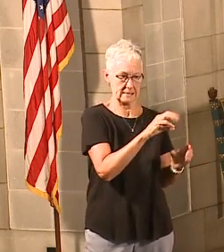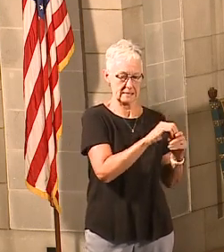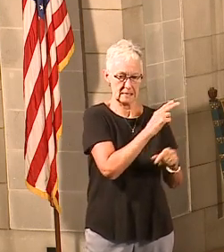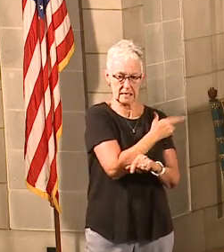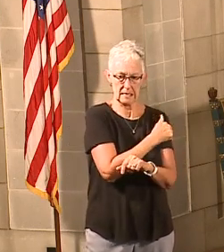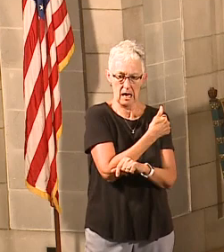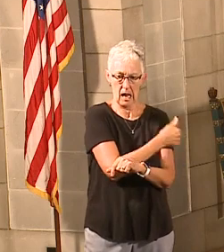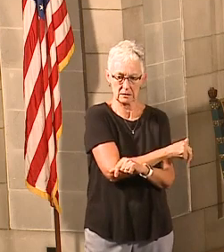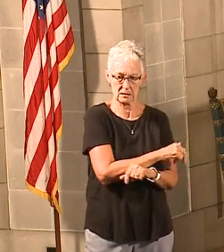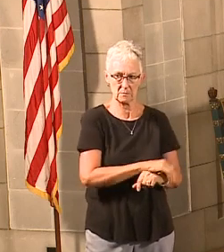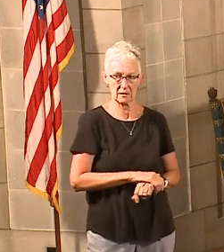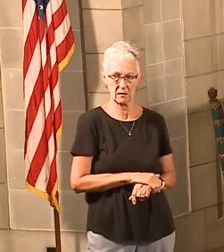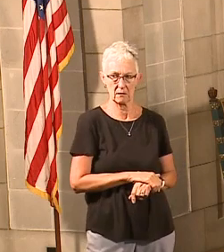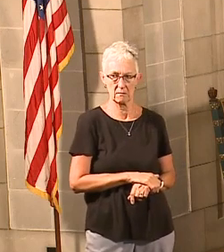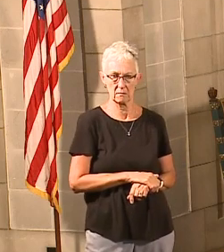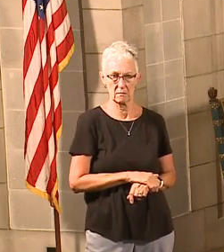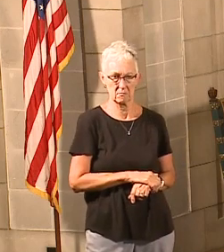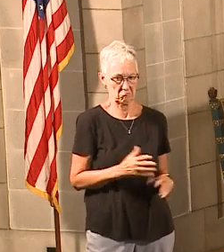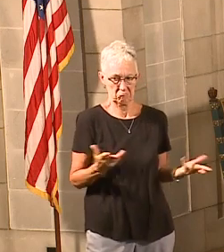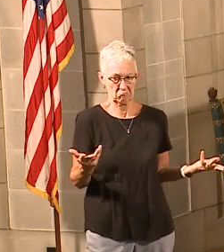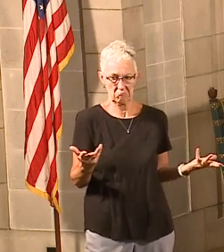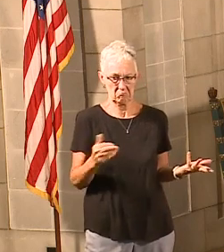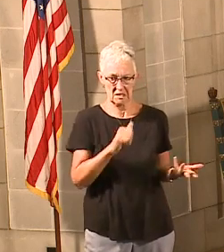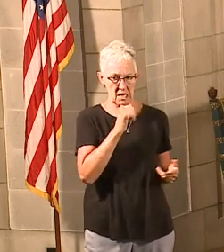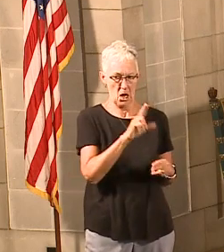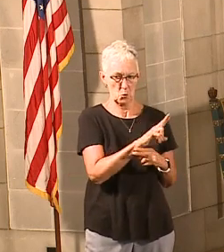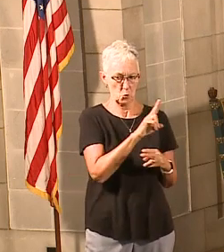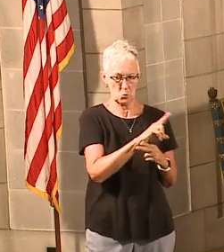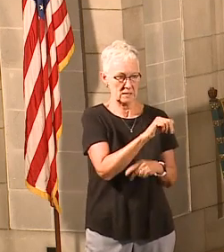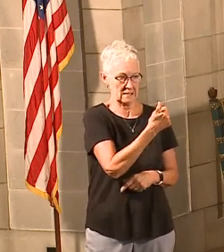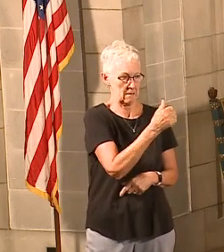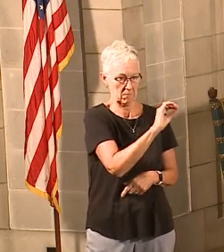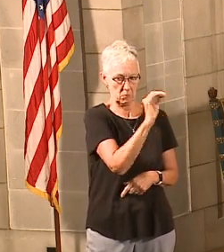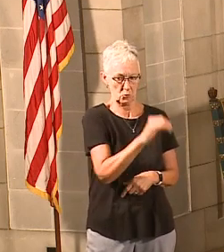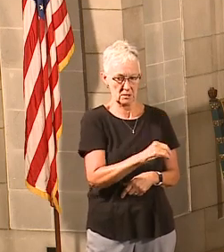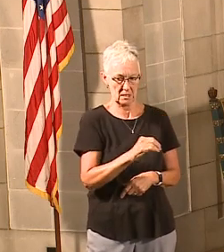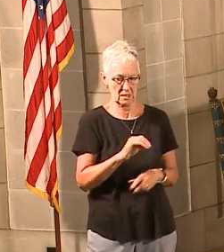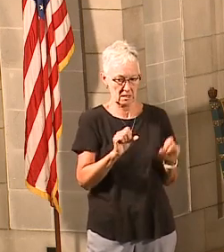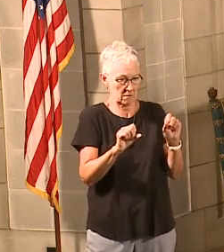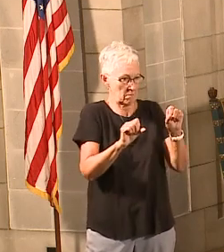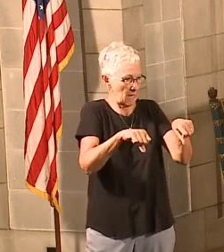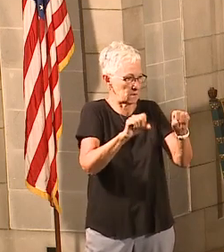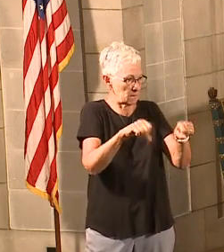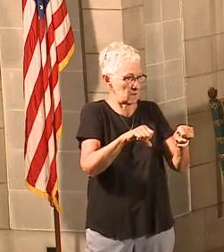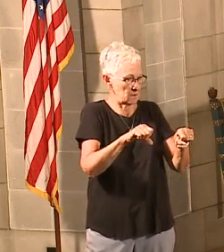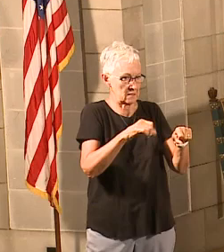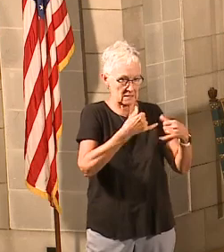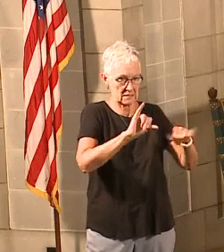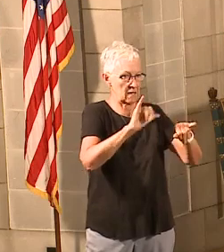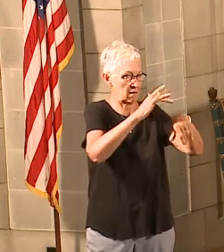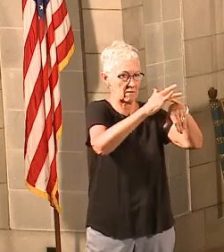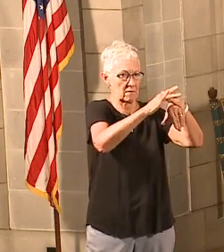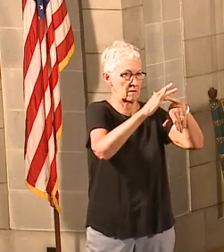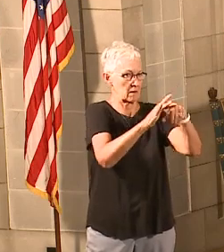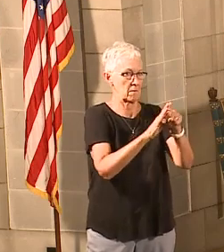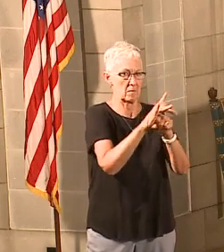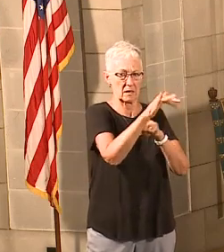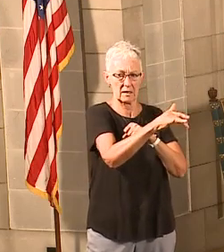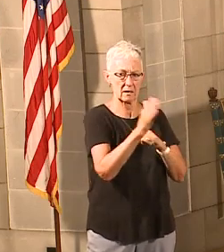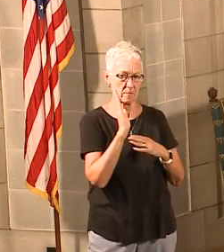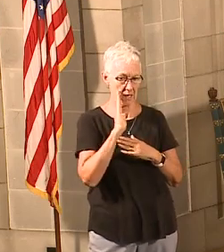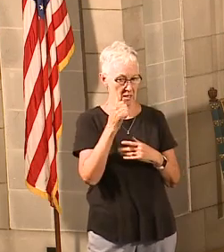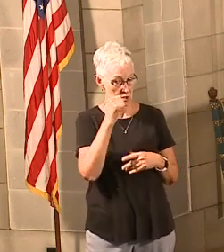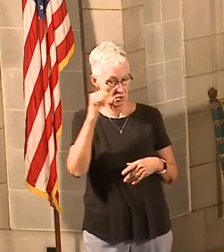here in Lincoln. So you're not even using up 10% of the capacity in Lincoln with folks. I think today, or as of yesterday rather, there were